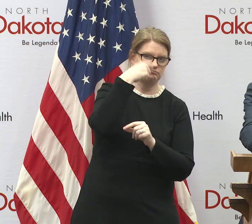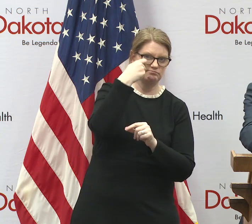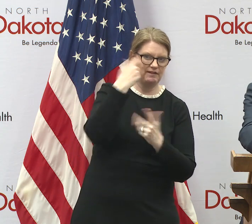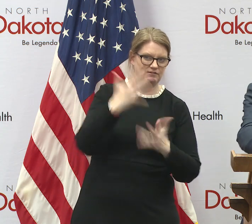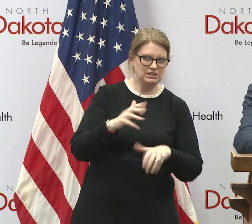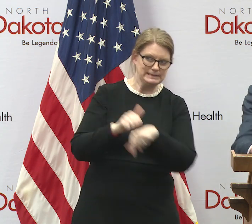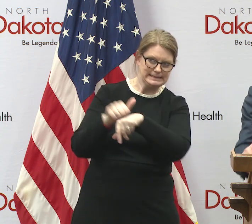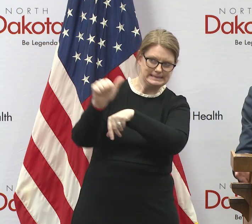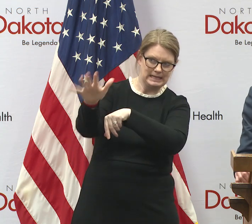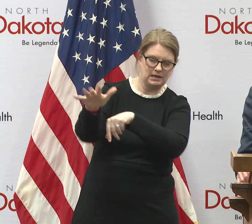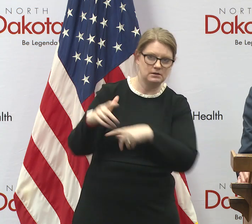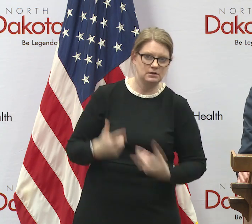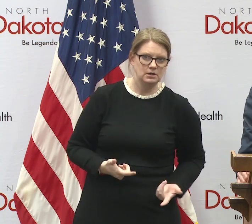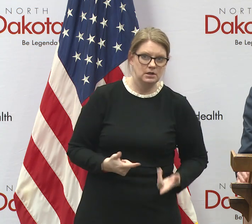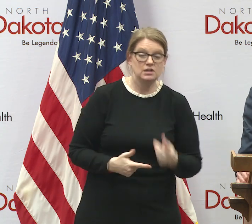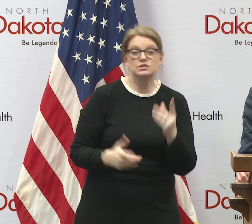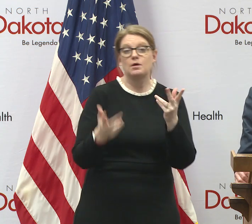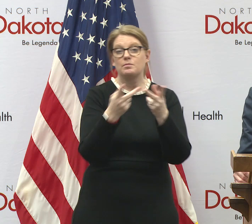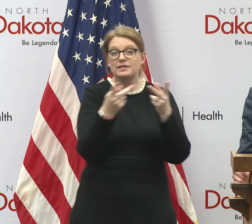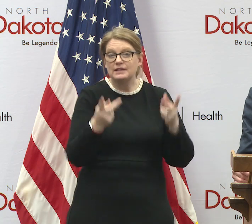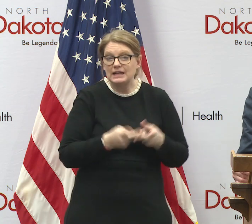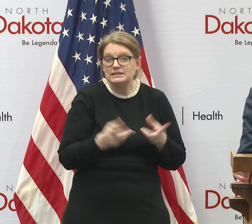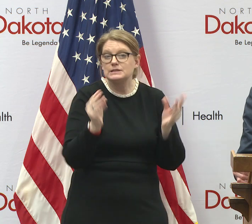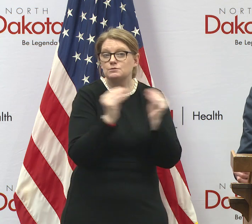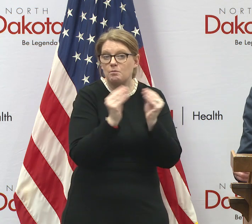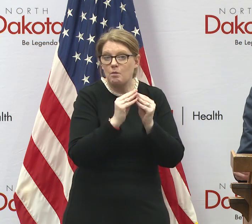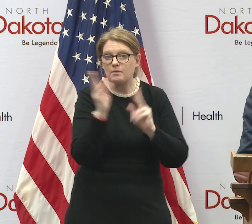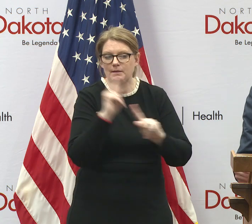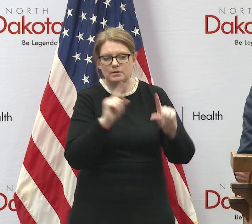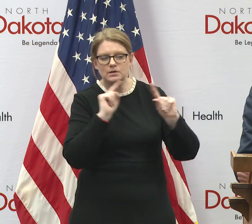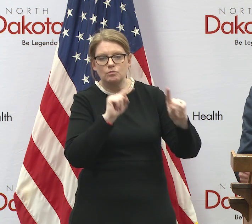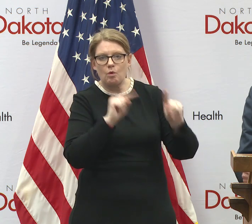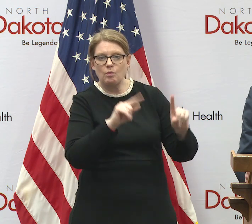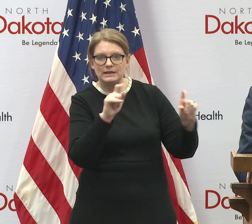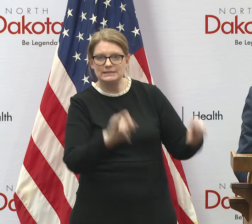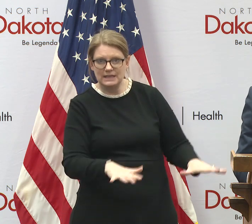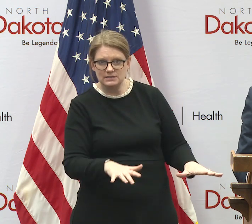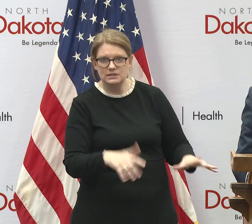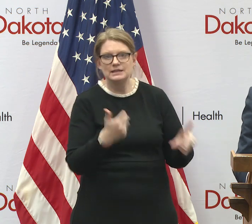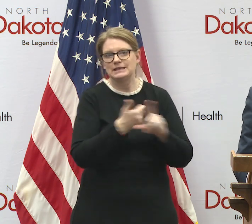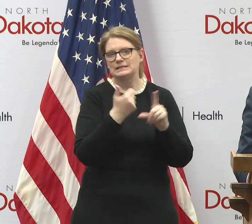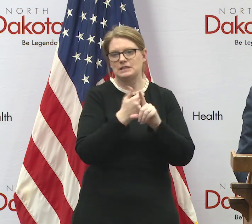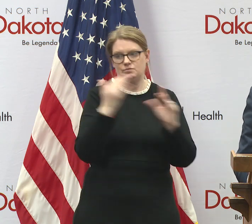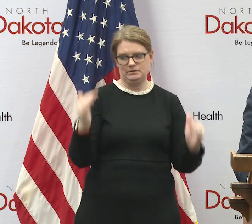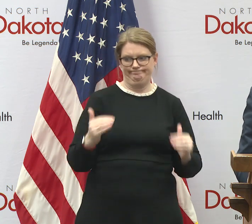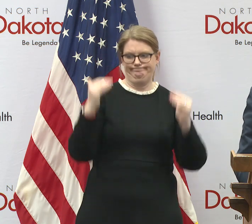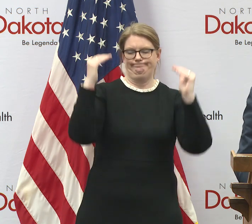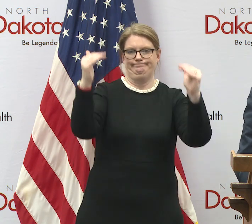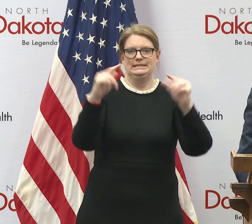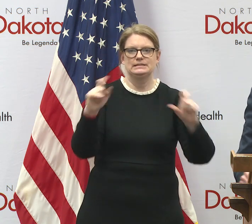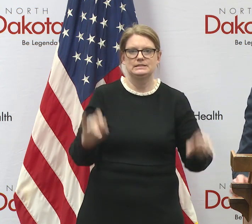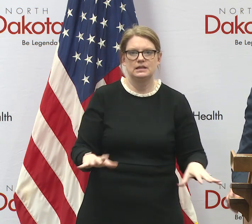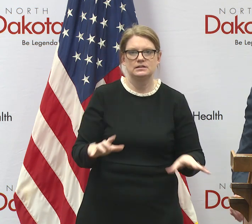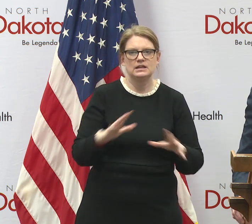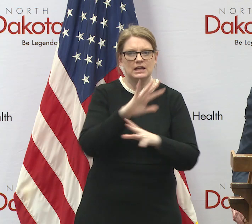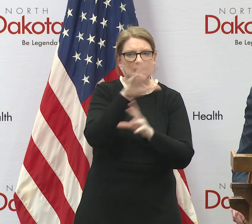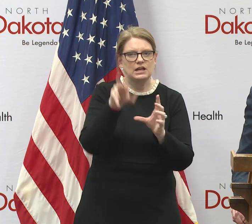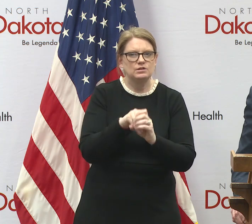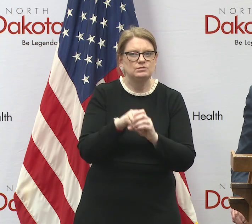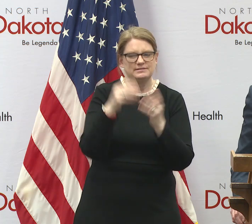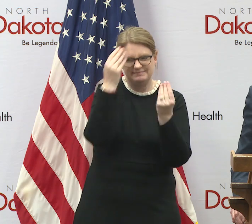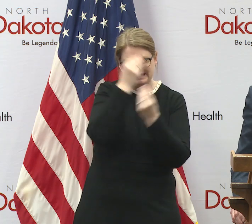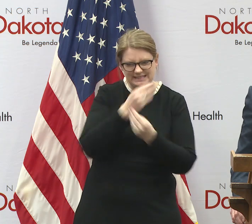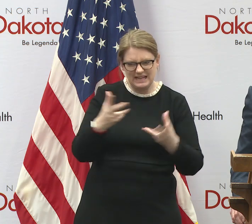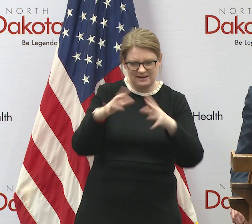more places for people to get tested, increase our overall testing, which again, if it improves our data and helps us make good